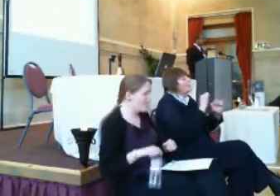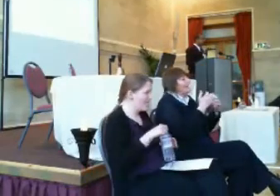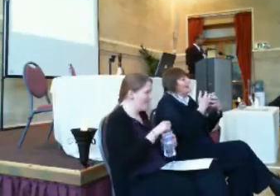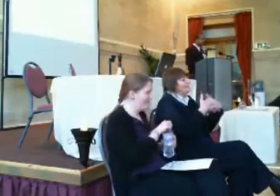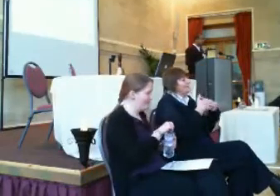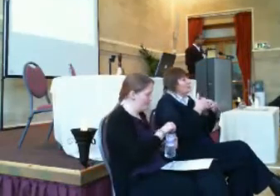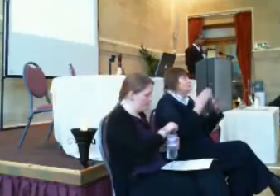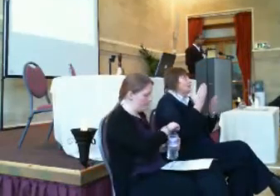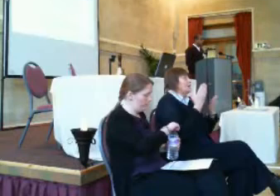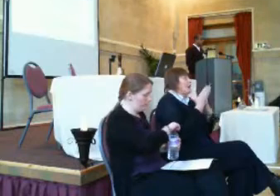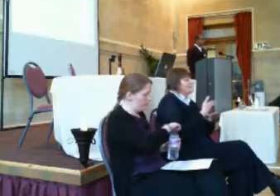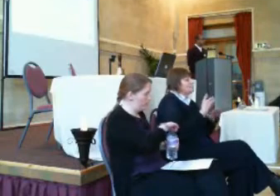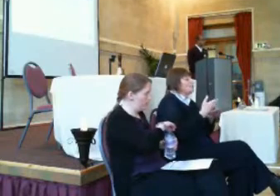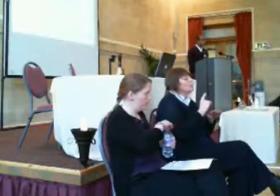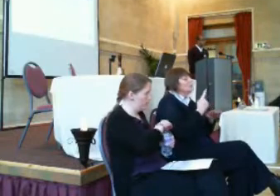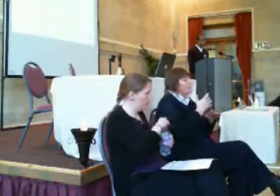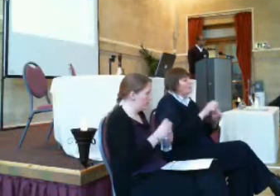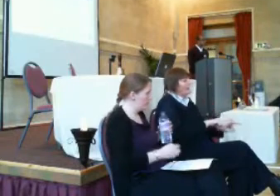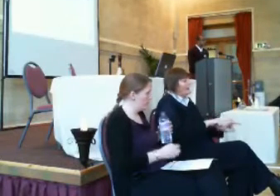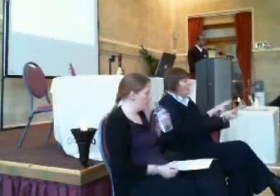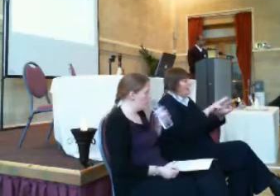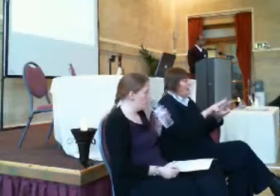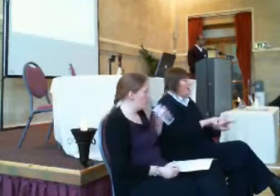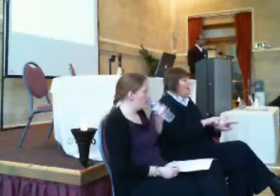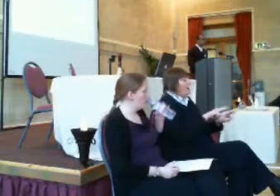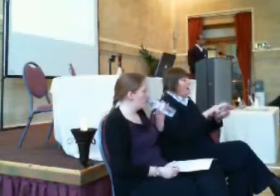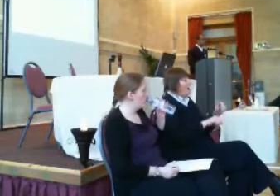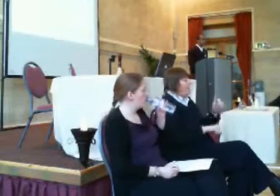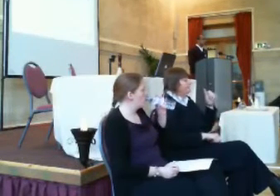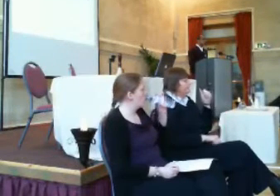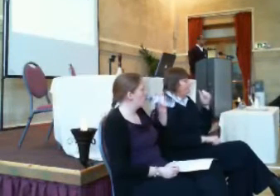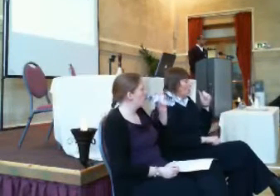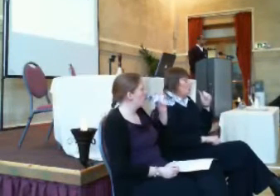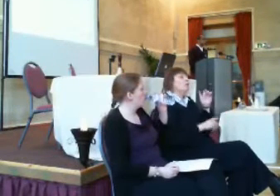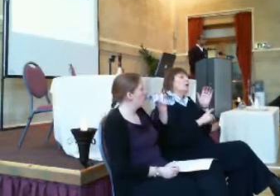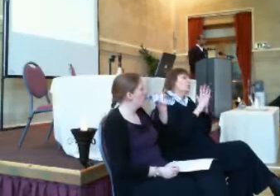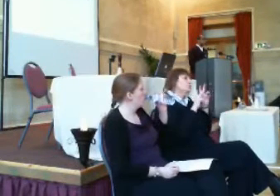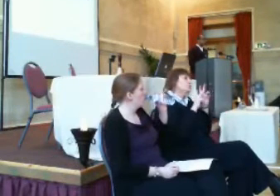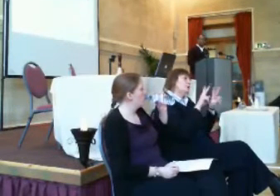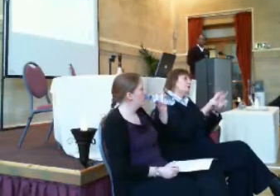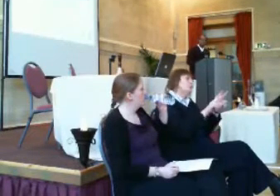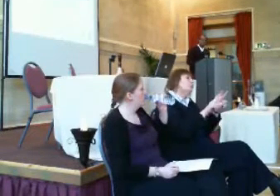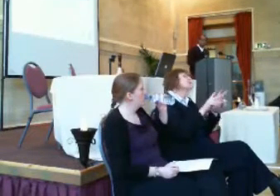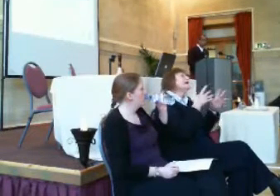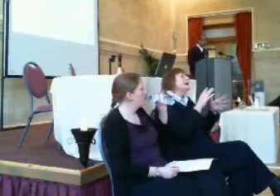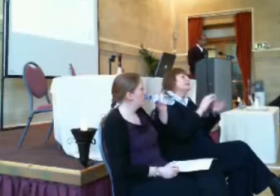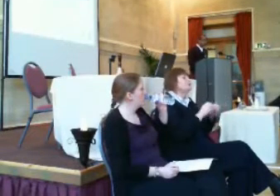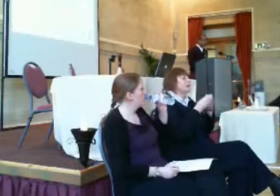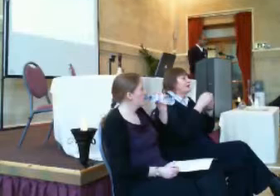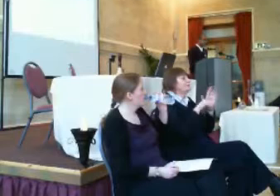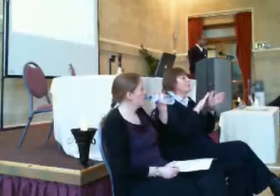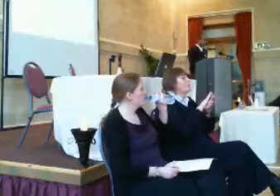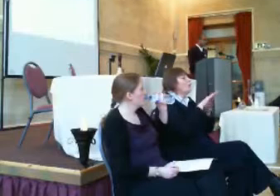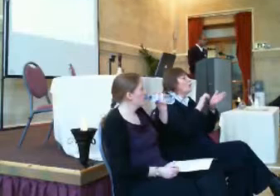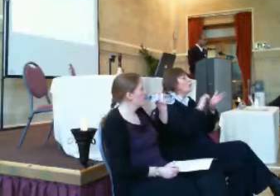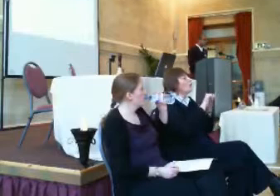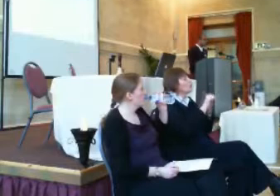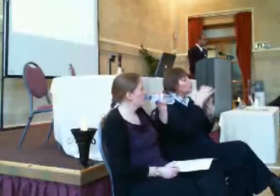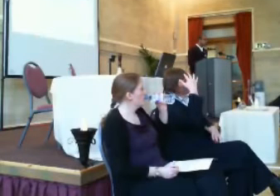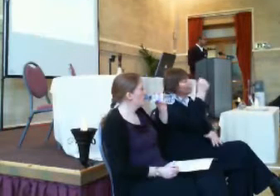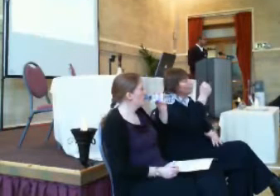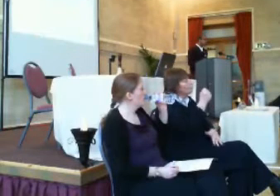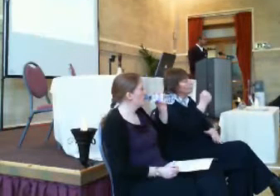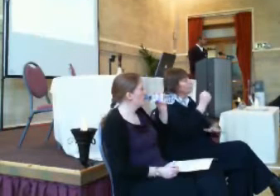again featuring young people, compiled by the Holocaust Memorial Trust. It'll just show us, it's only about a